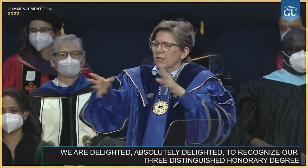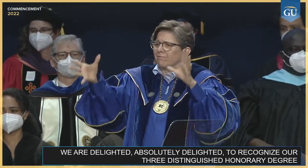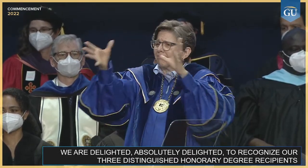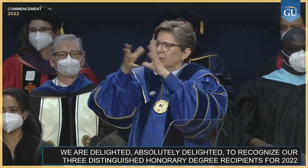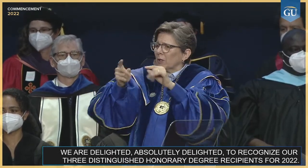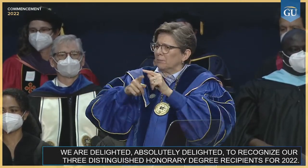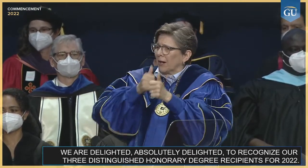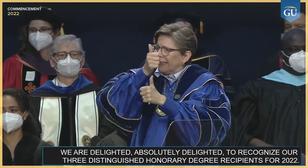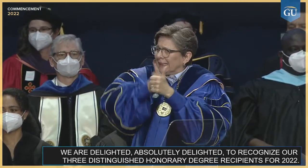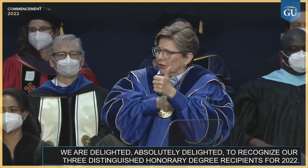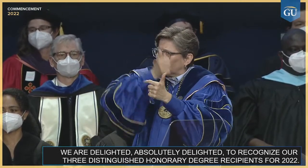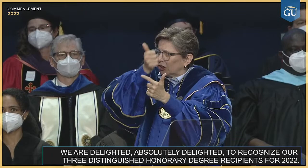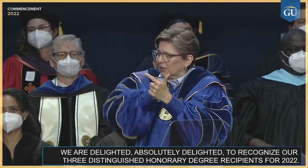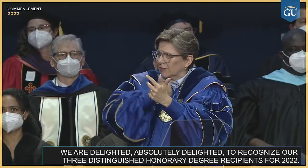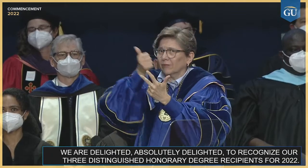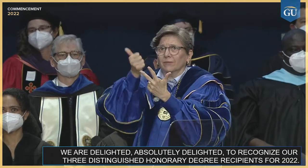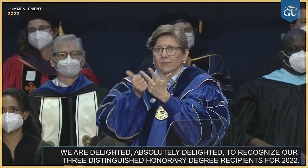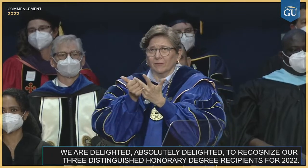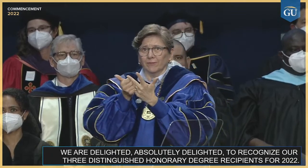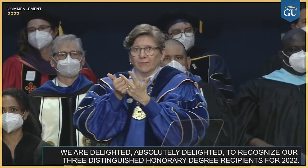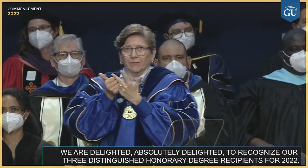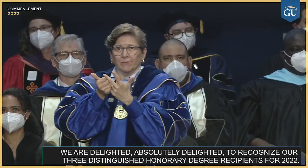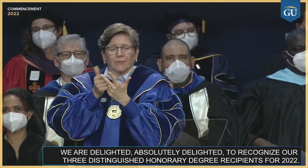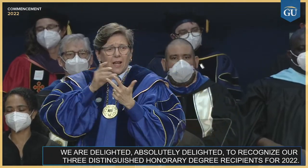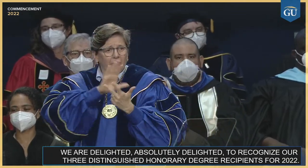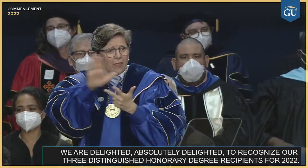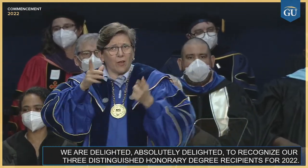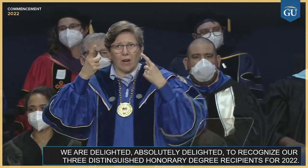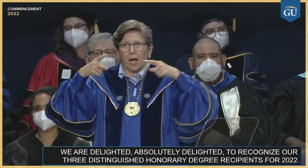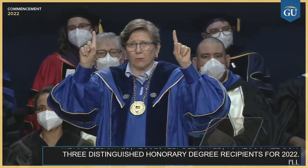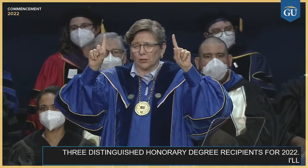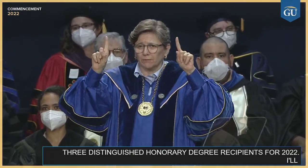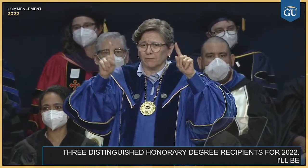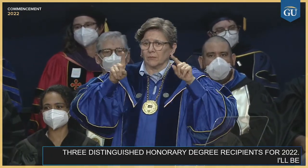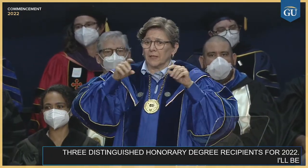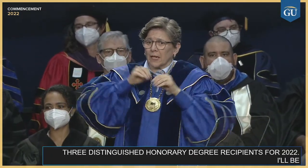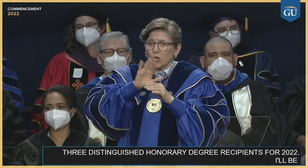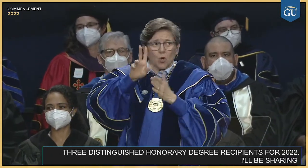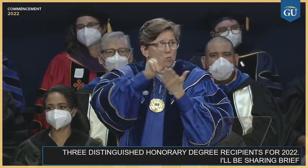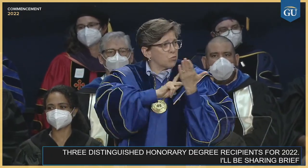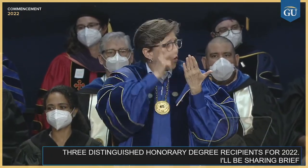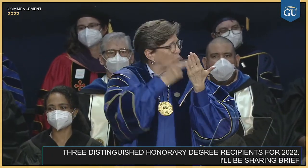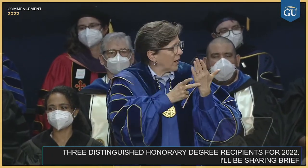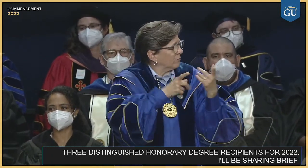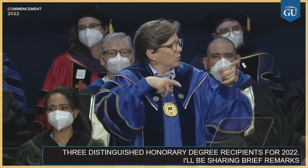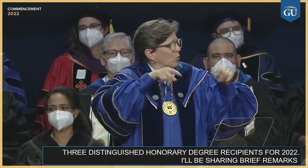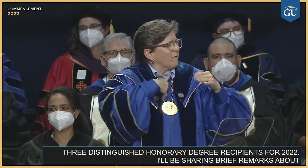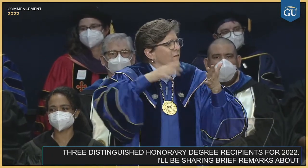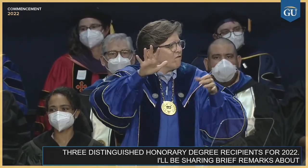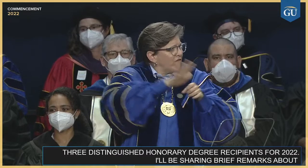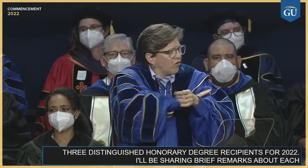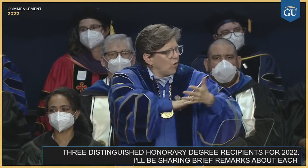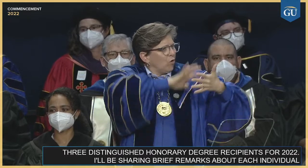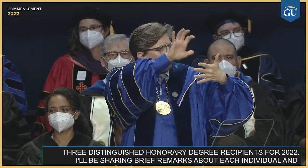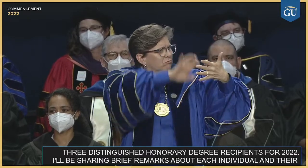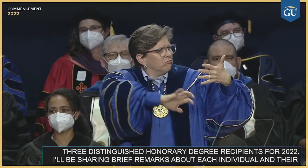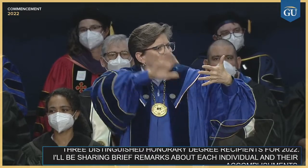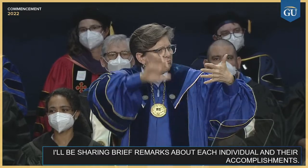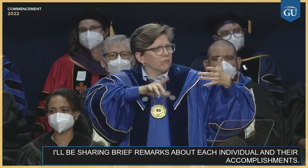2022. I'll be sharing brief remarks about each individual and their accomplishments. And in your program book, there's